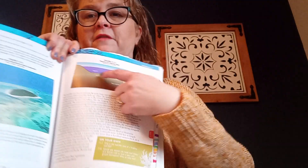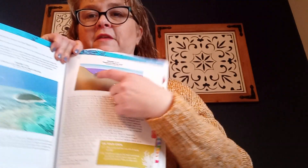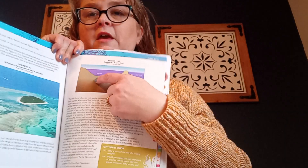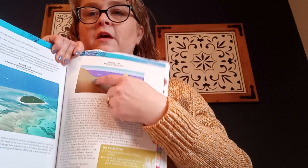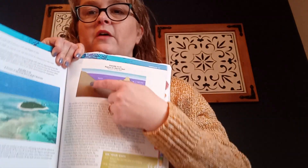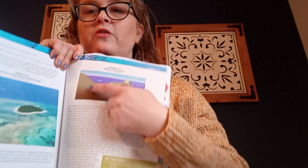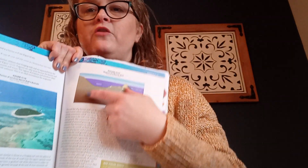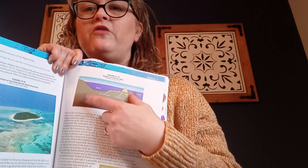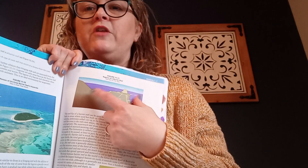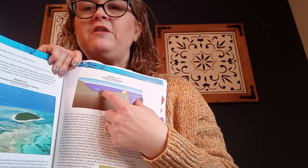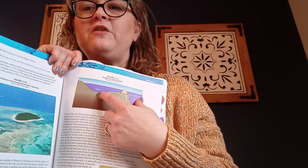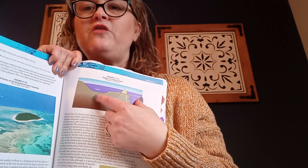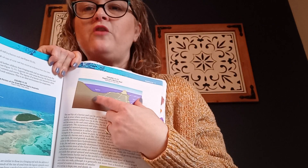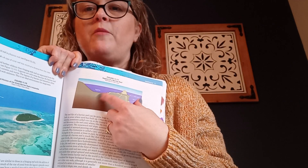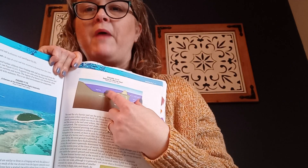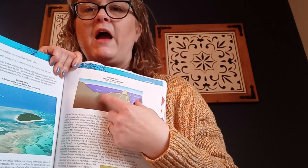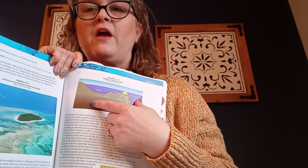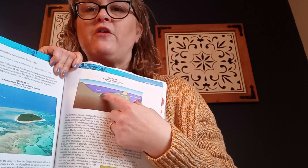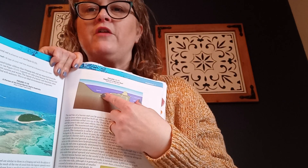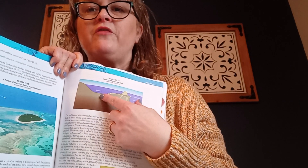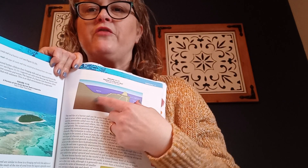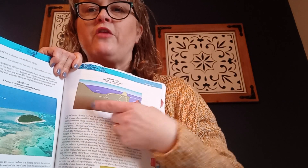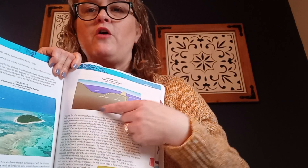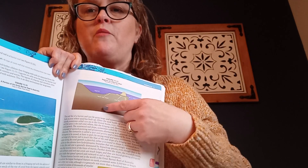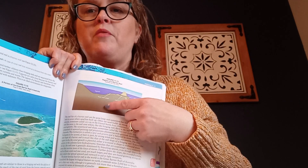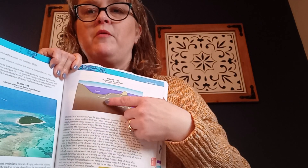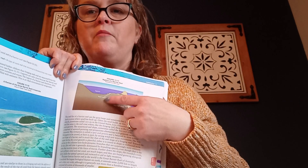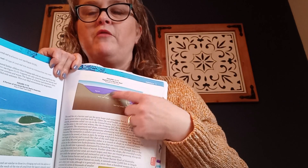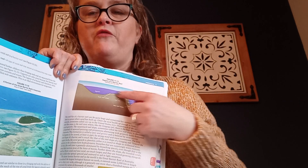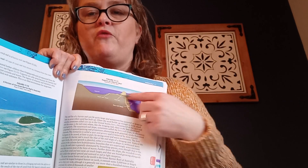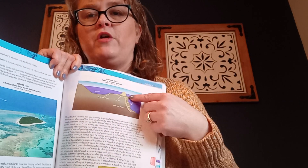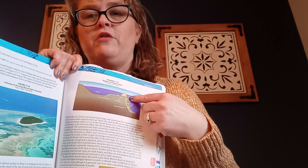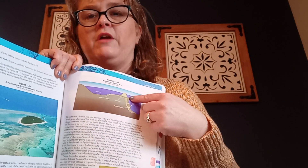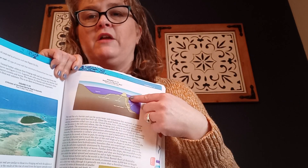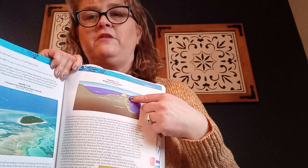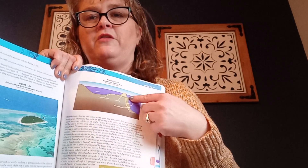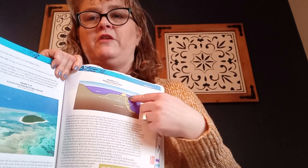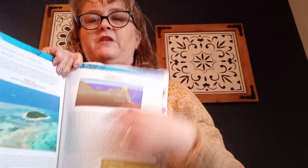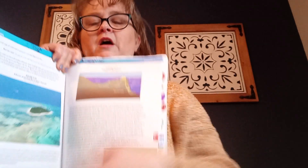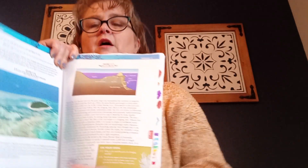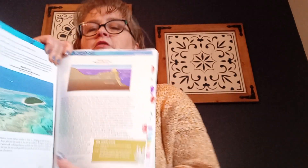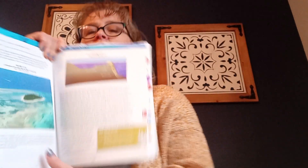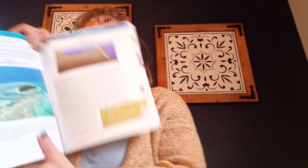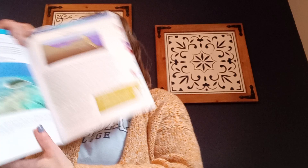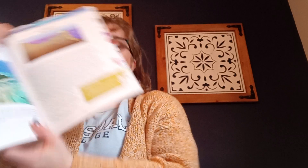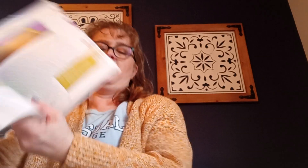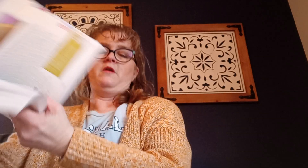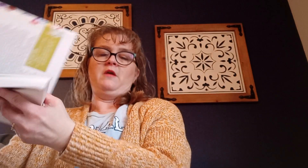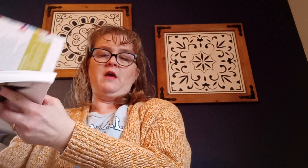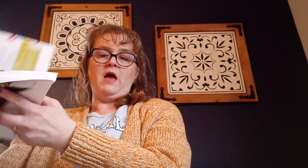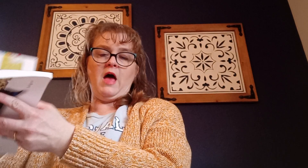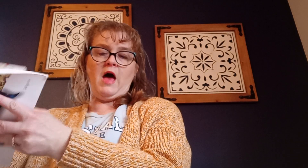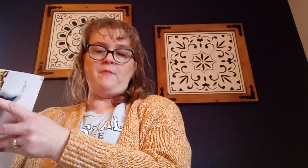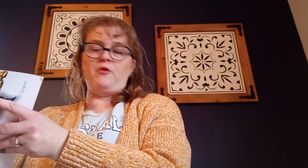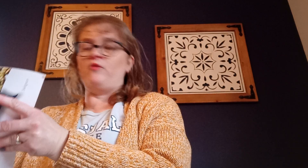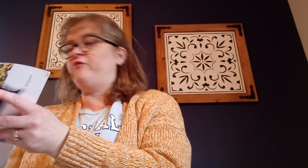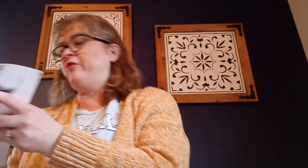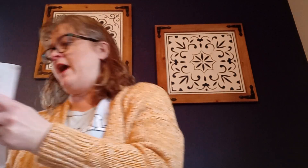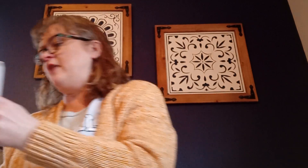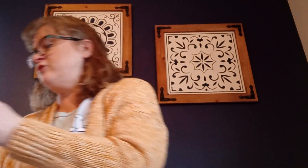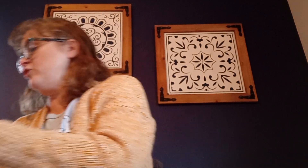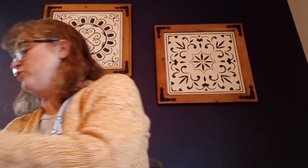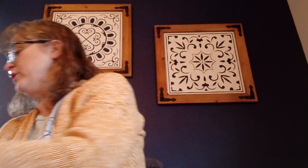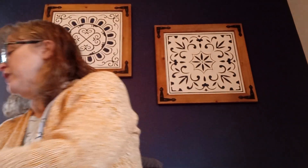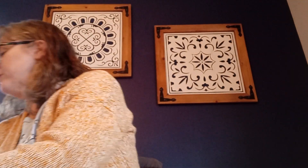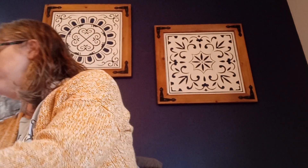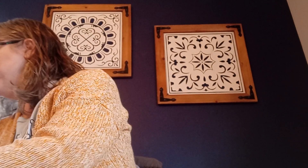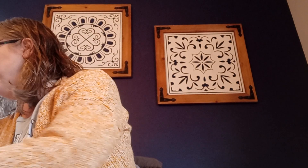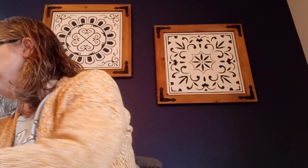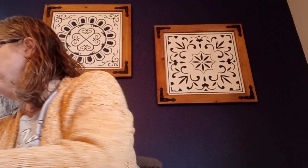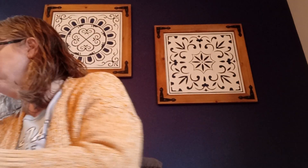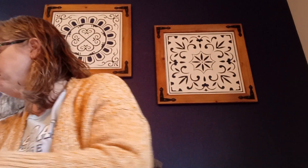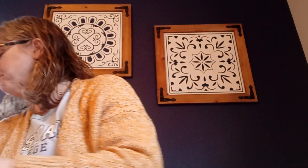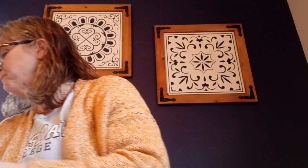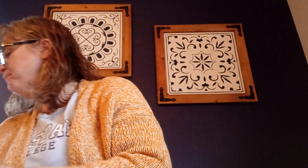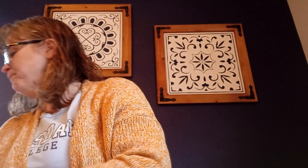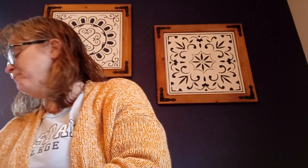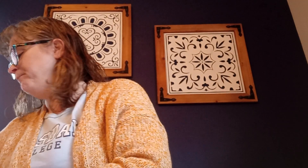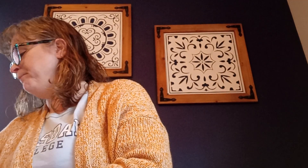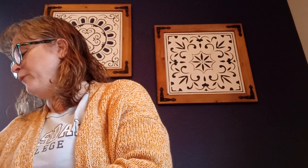see. There's an additional back reef slope before you get to the top of the flat reef. Or